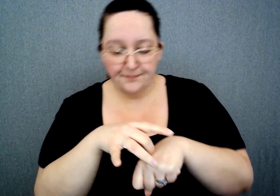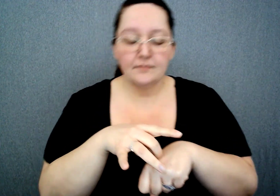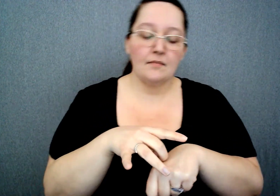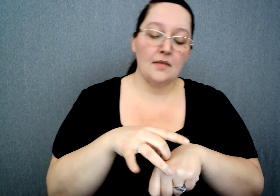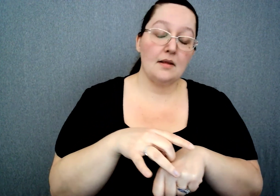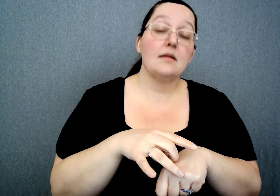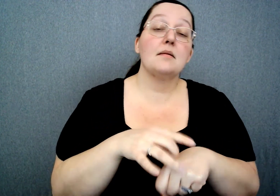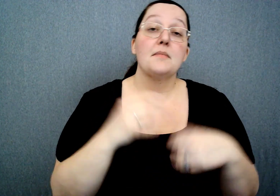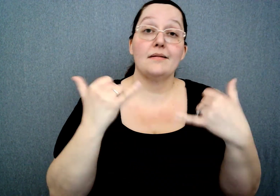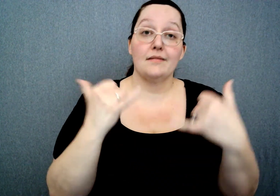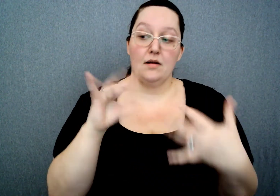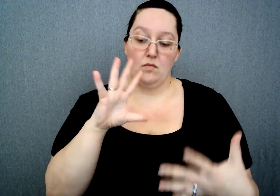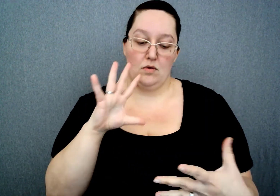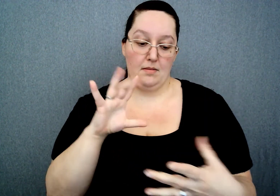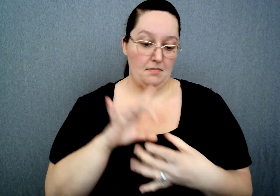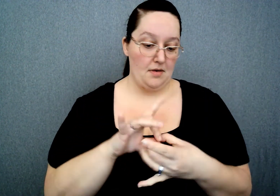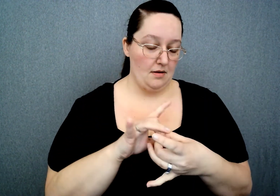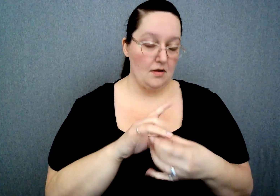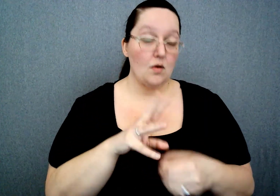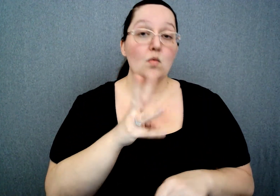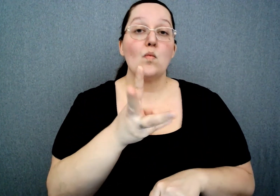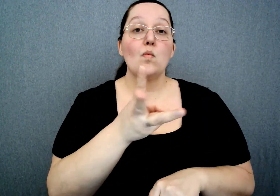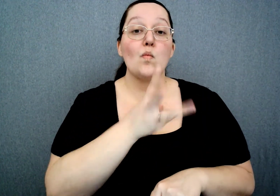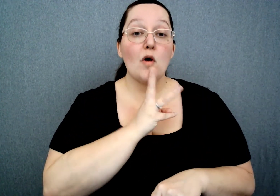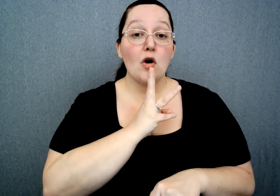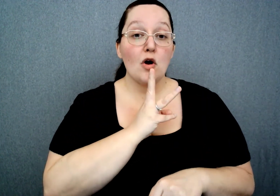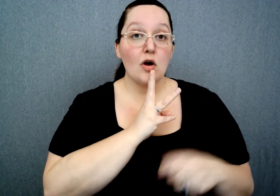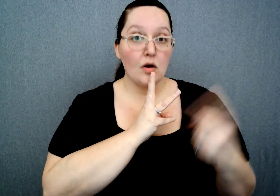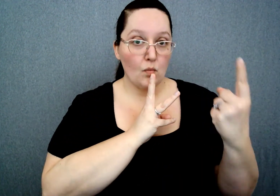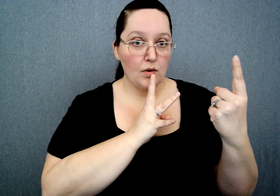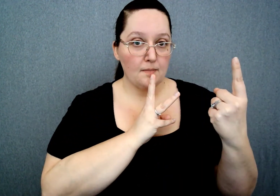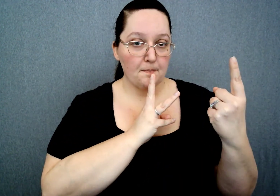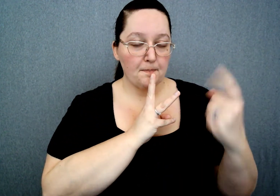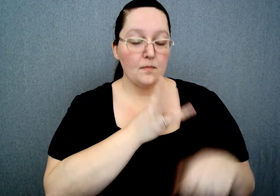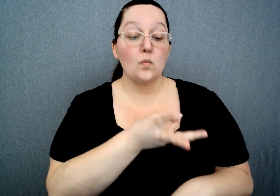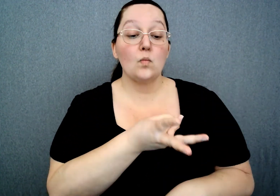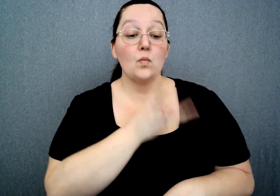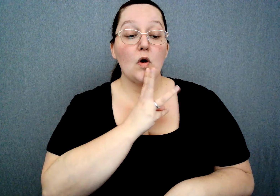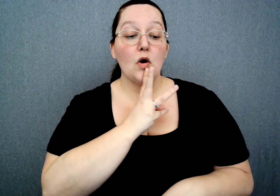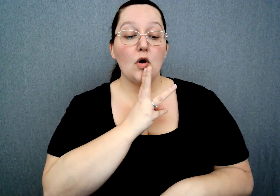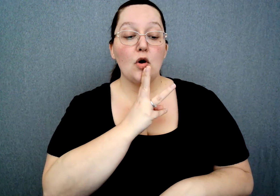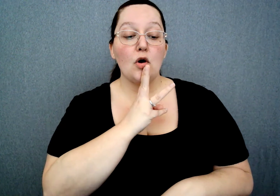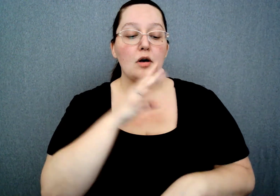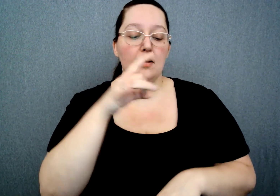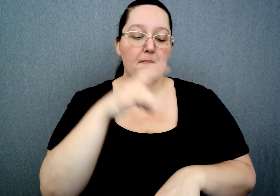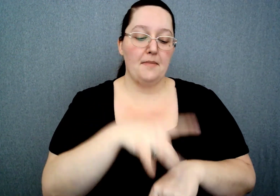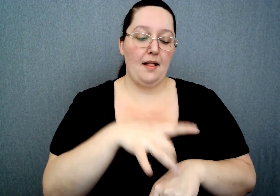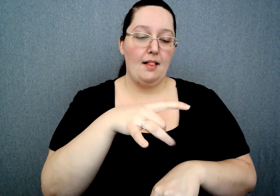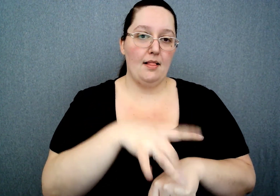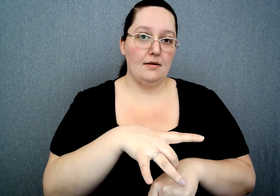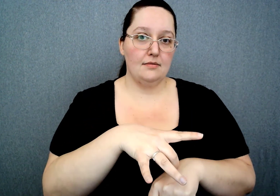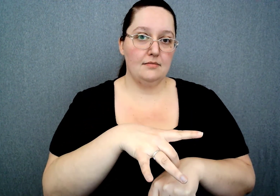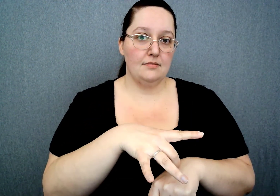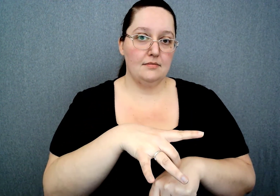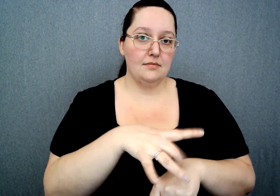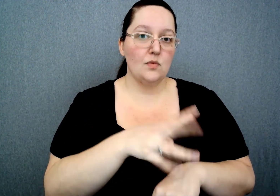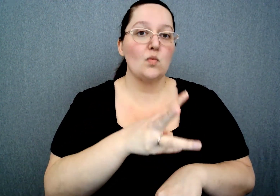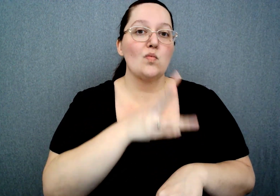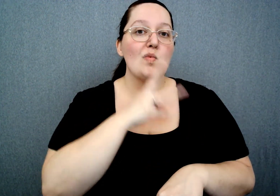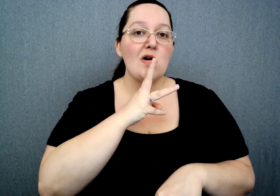Melon and pumpkin. Now when you combine them together, watermelon, you're going to tap water once and then flick melon